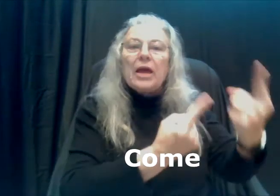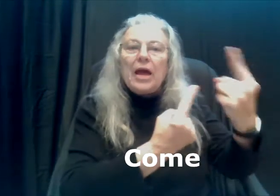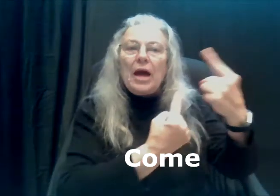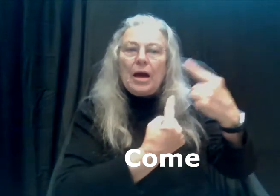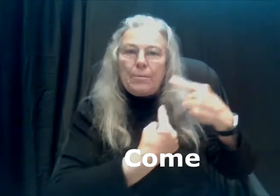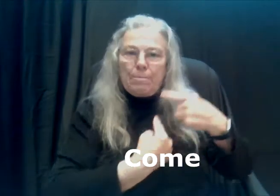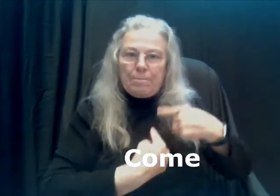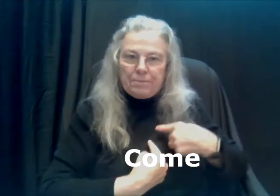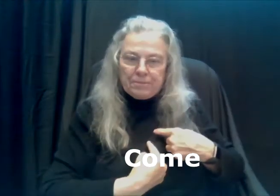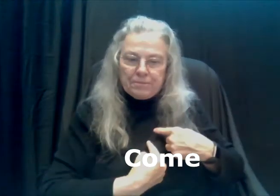Come.